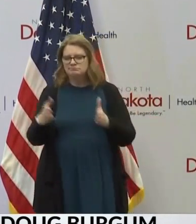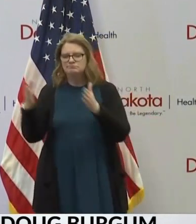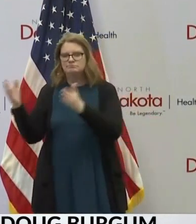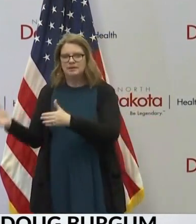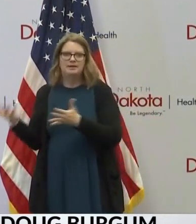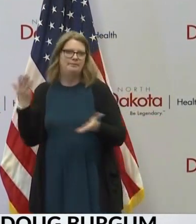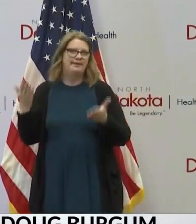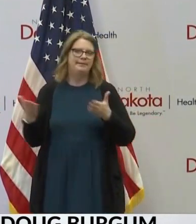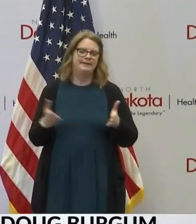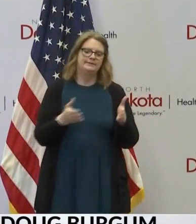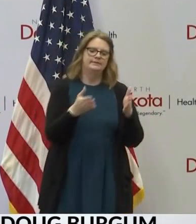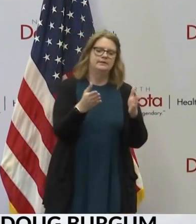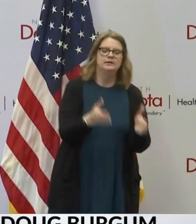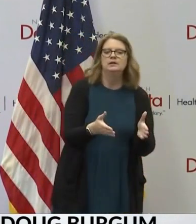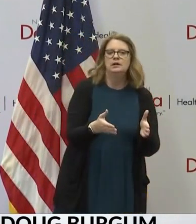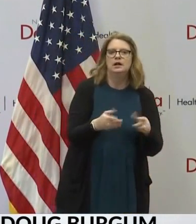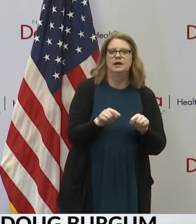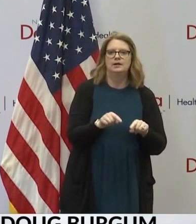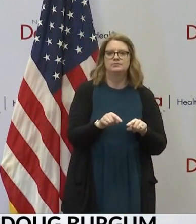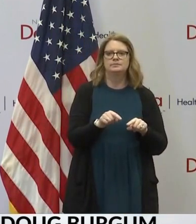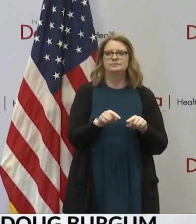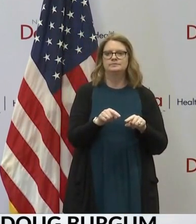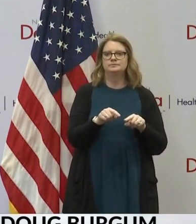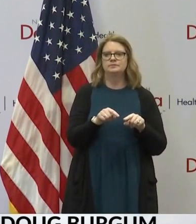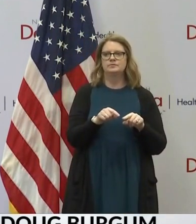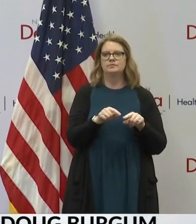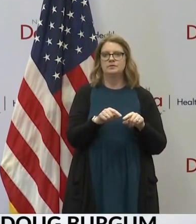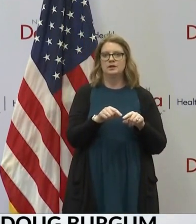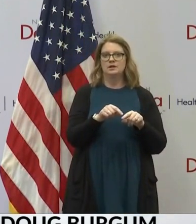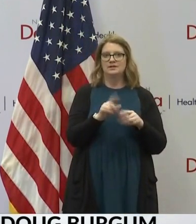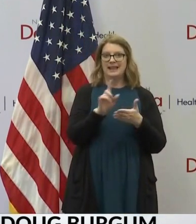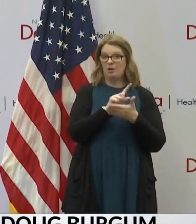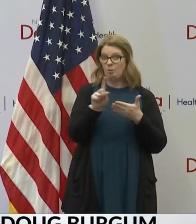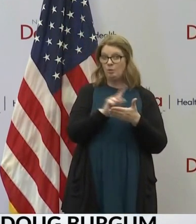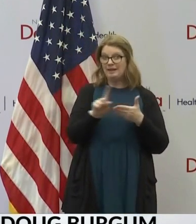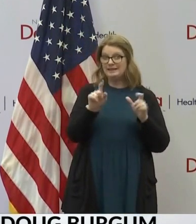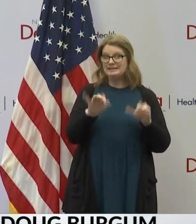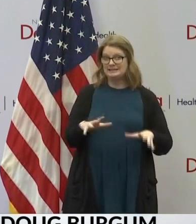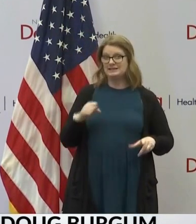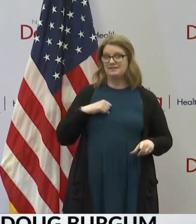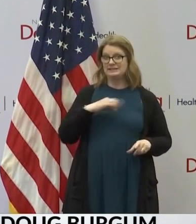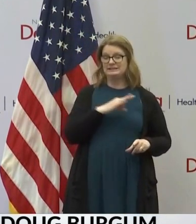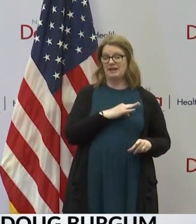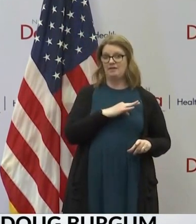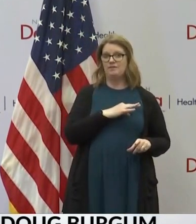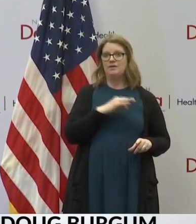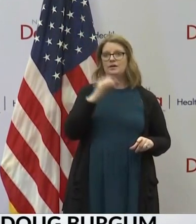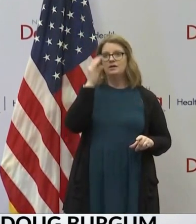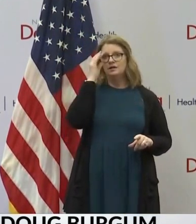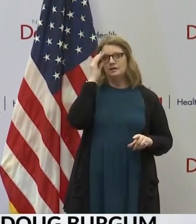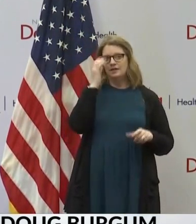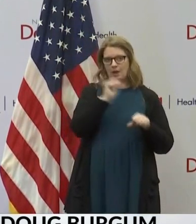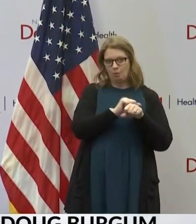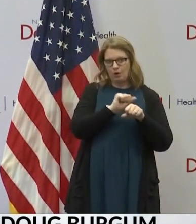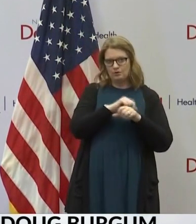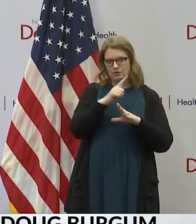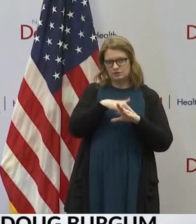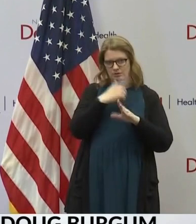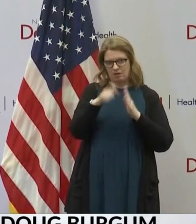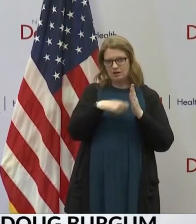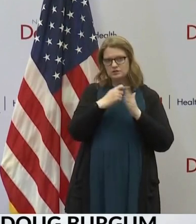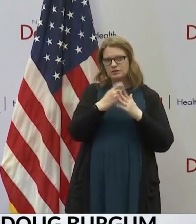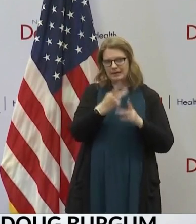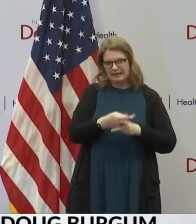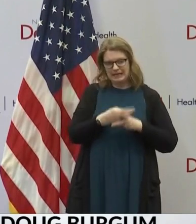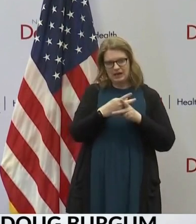step might be that the residents, if they've all, again, this would involve weekly testing of the staff that work in those long-term care facilities,